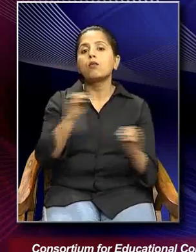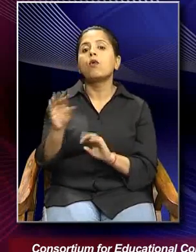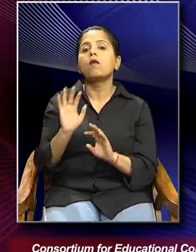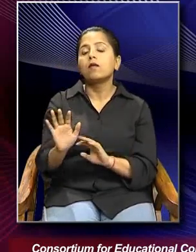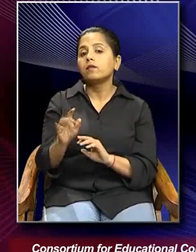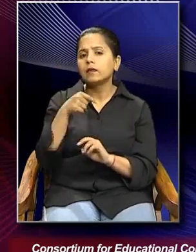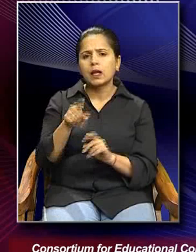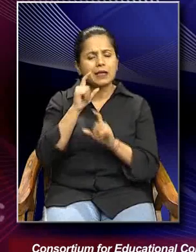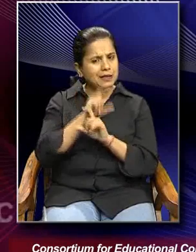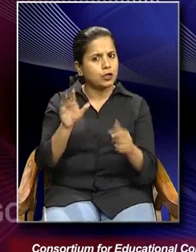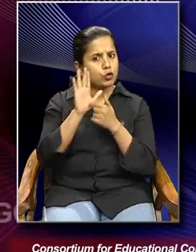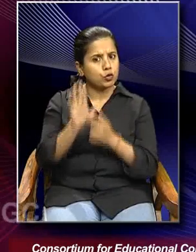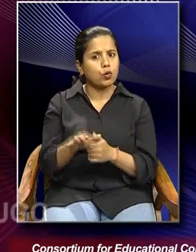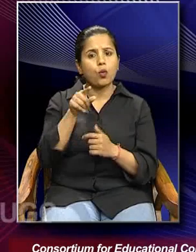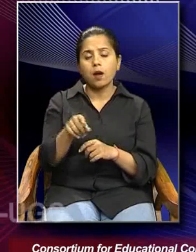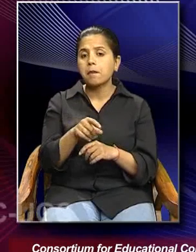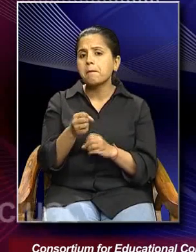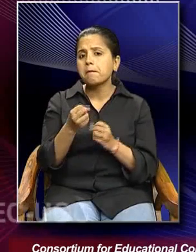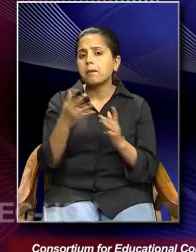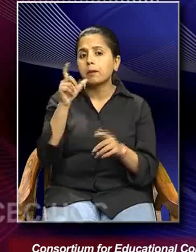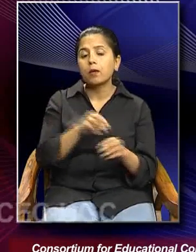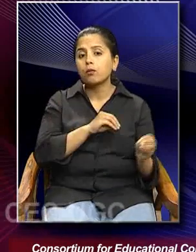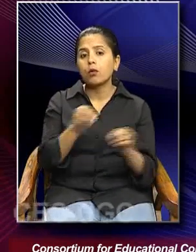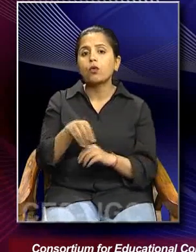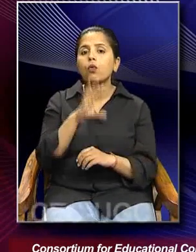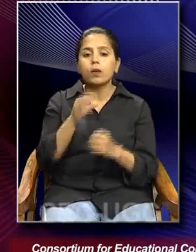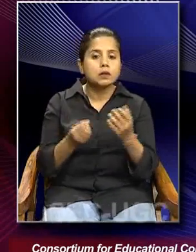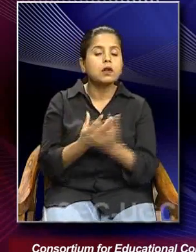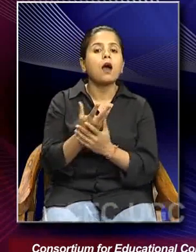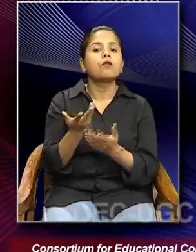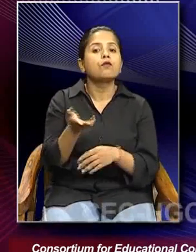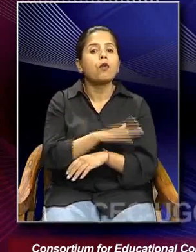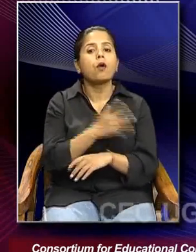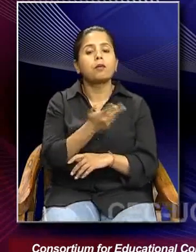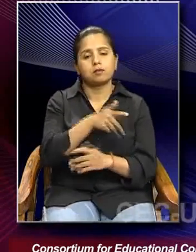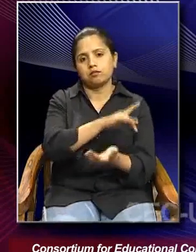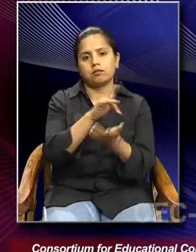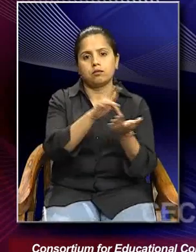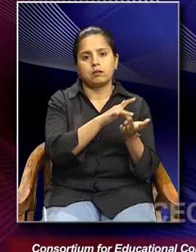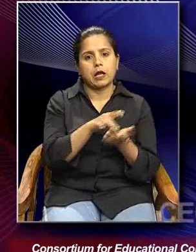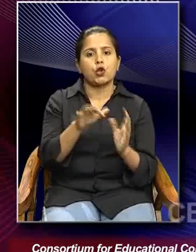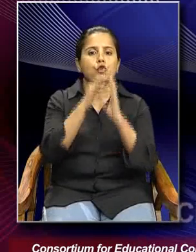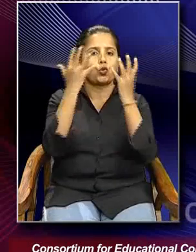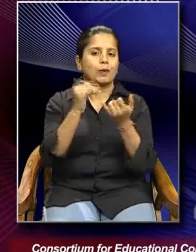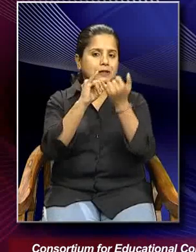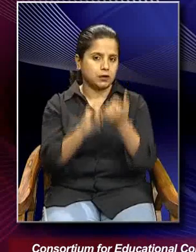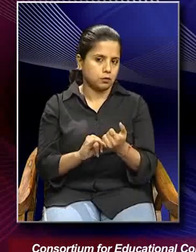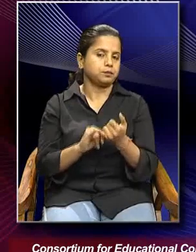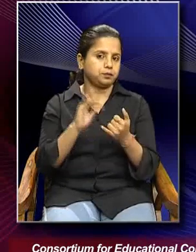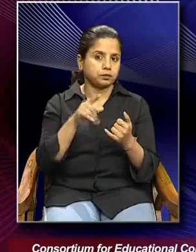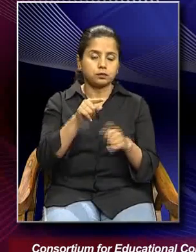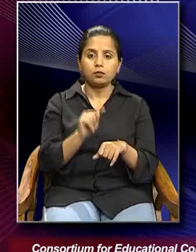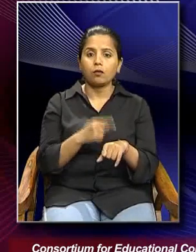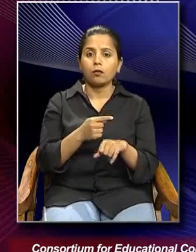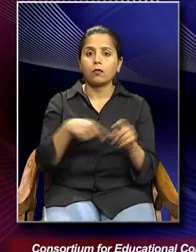that predominantly most of this migration is originating from places in the global south, where